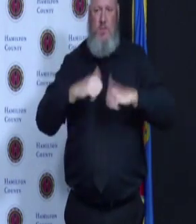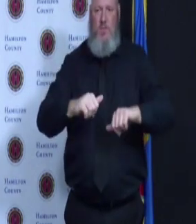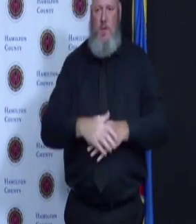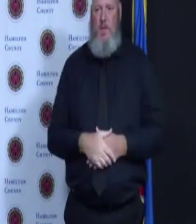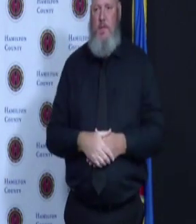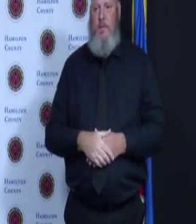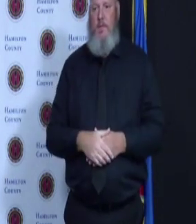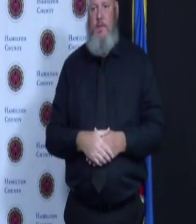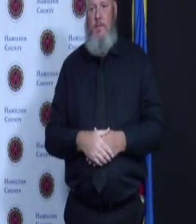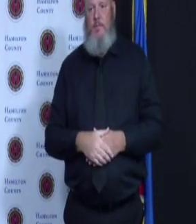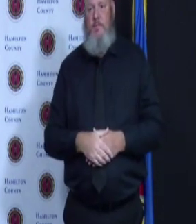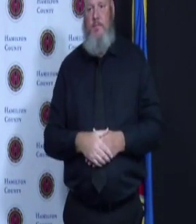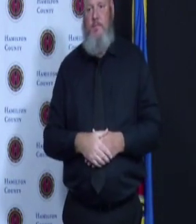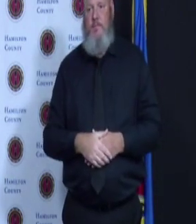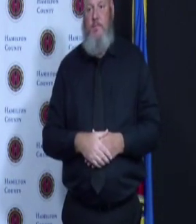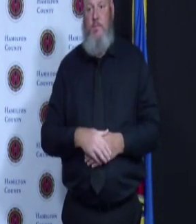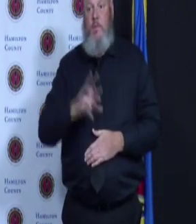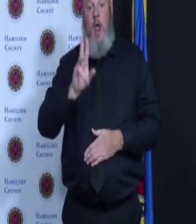it's